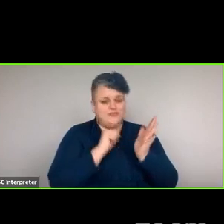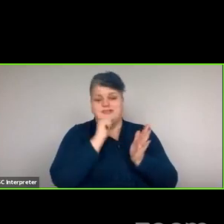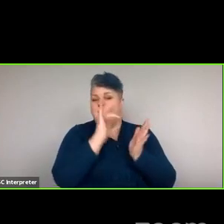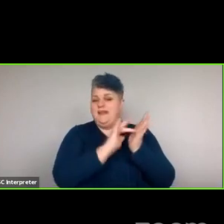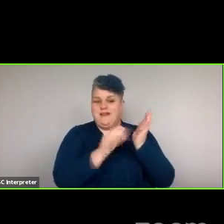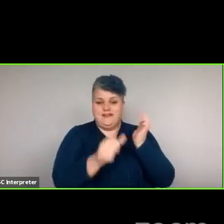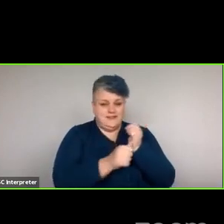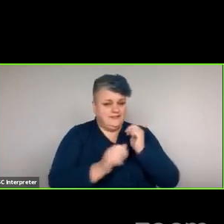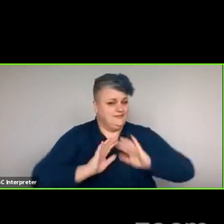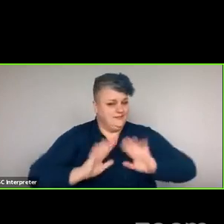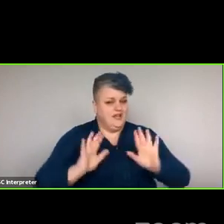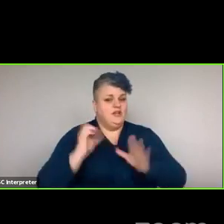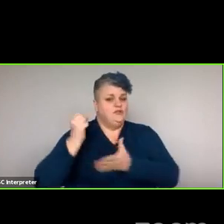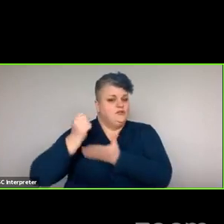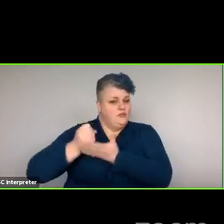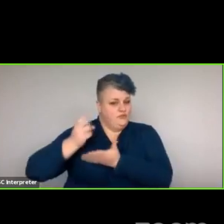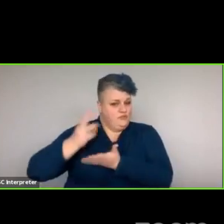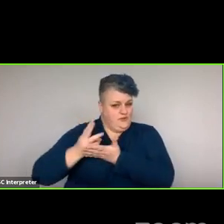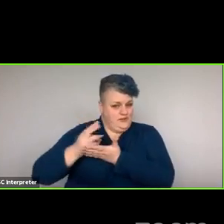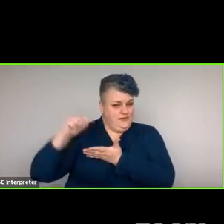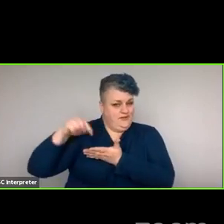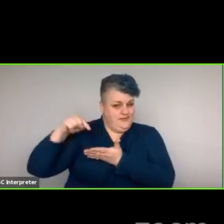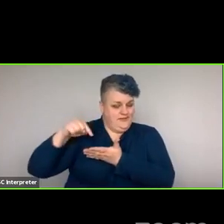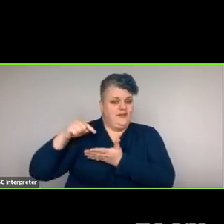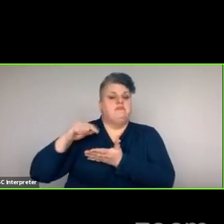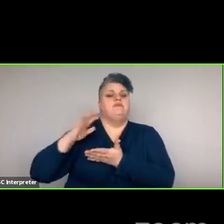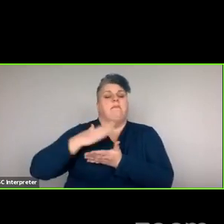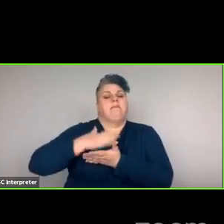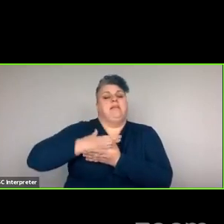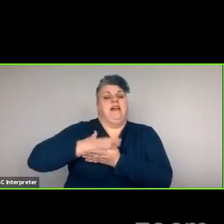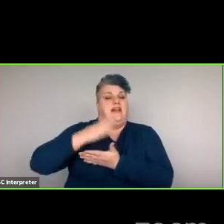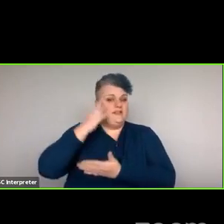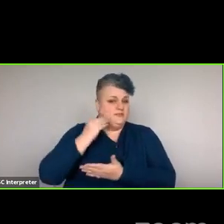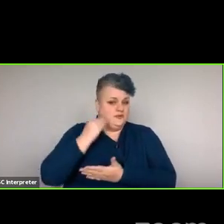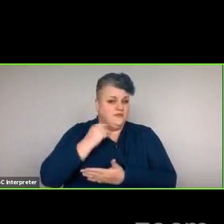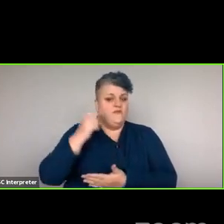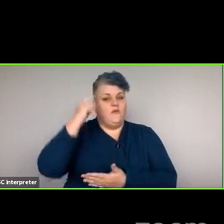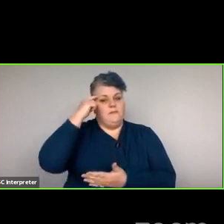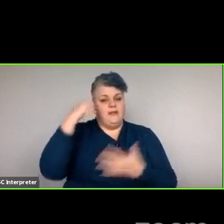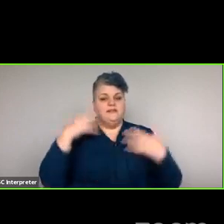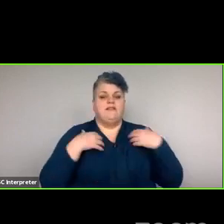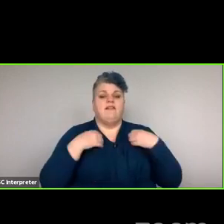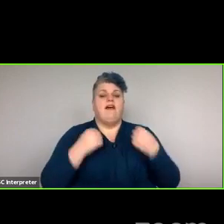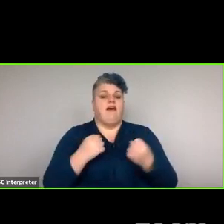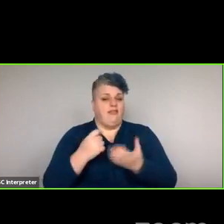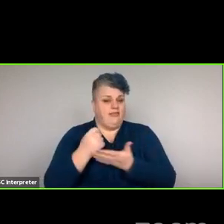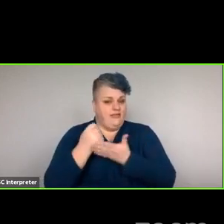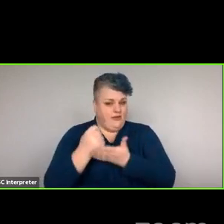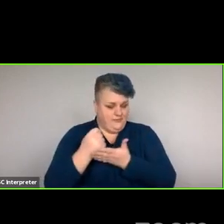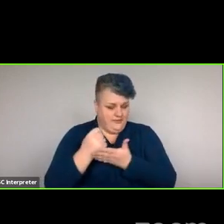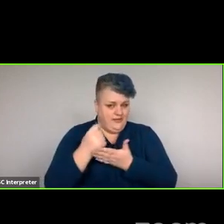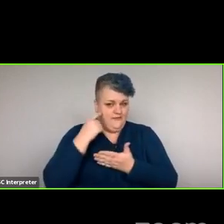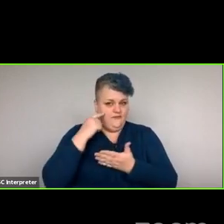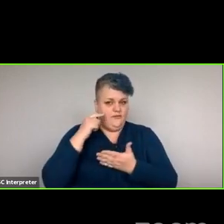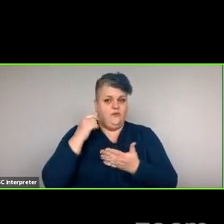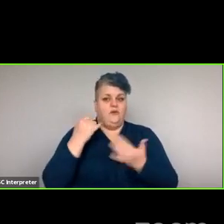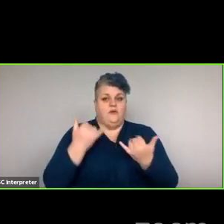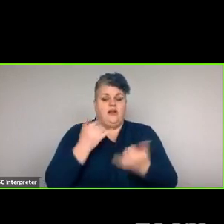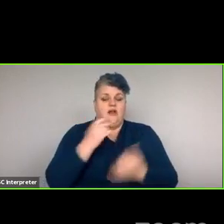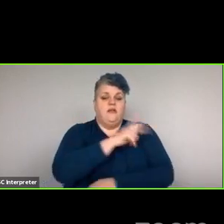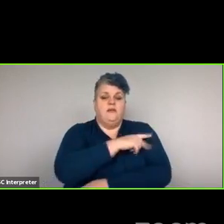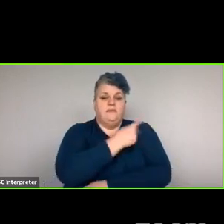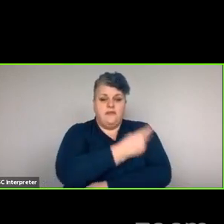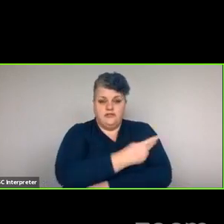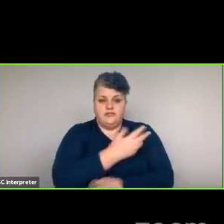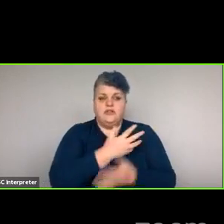I'm going to talk about what it's been my experience as being a mental health therapist during this time where our patients have had a lot